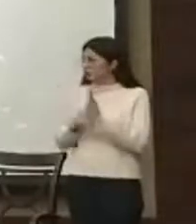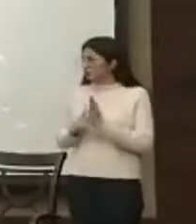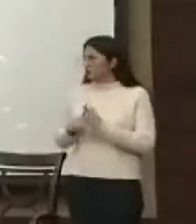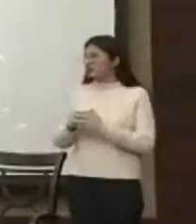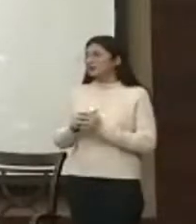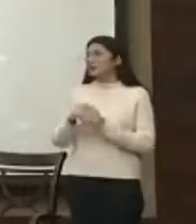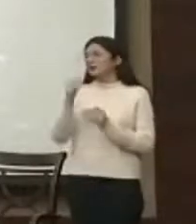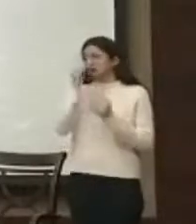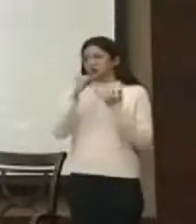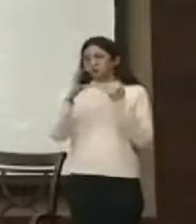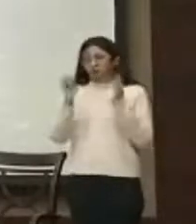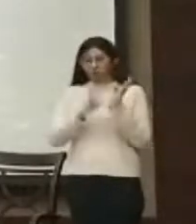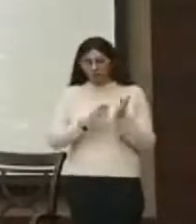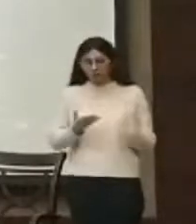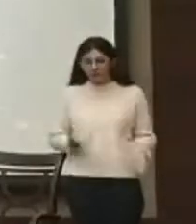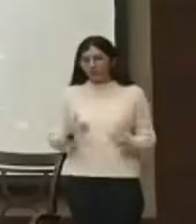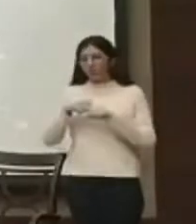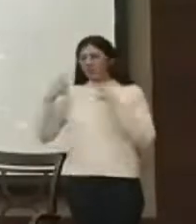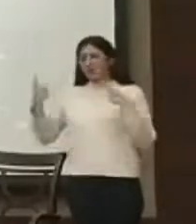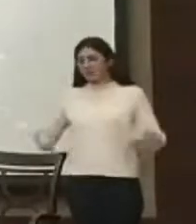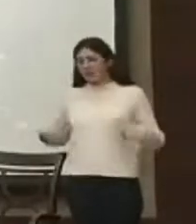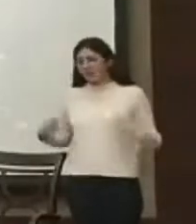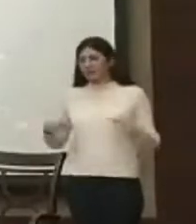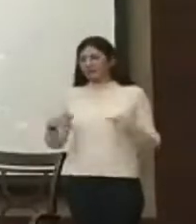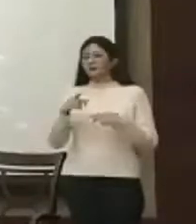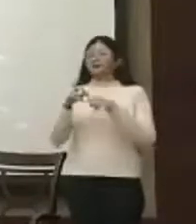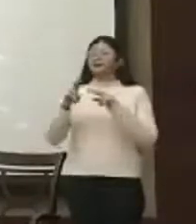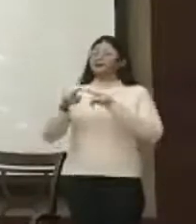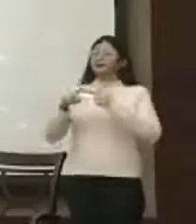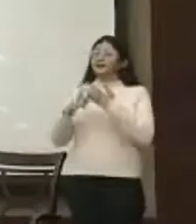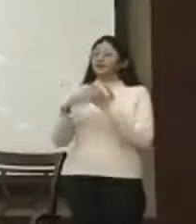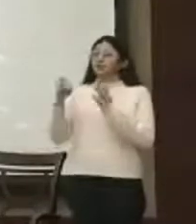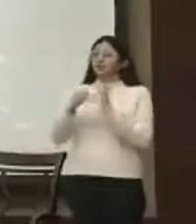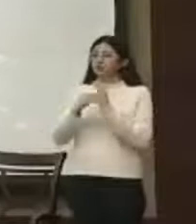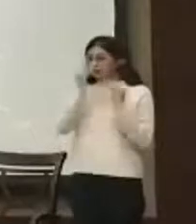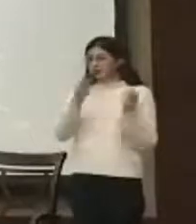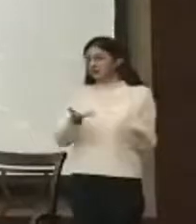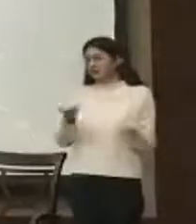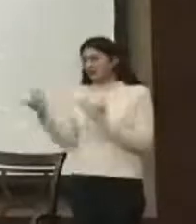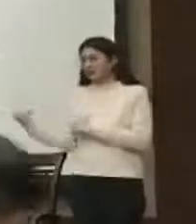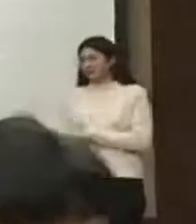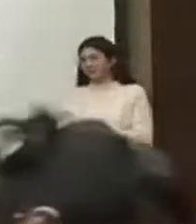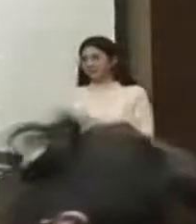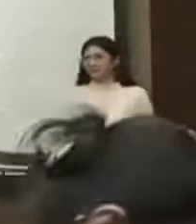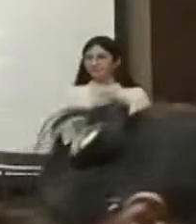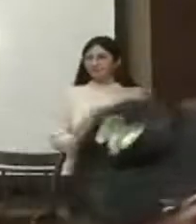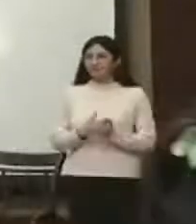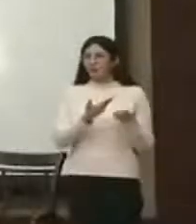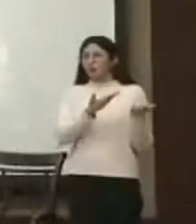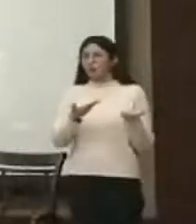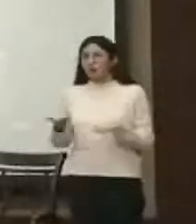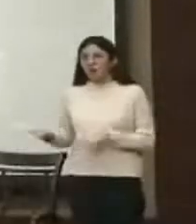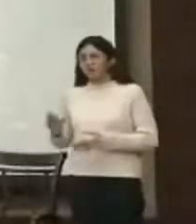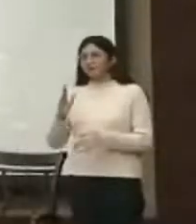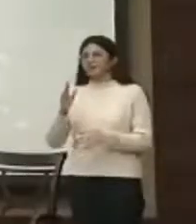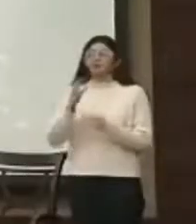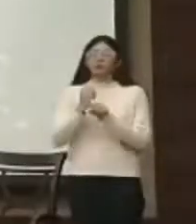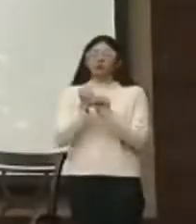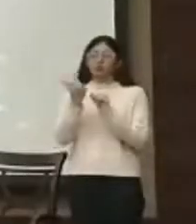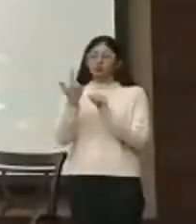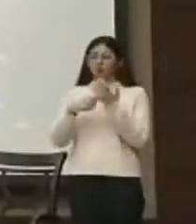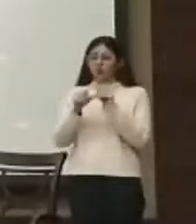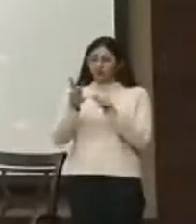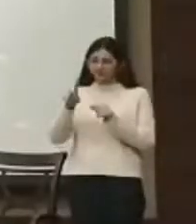Mr. Arman Ali, and Mr. V.R. Feroz to join him on stage. Warm welcome to Mr. Gaurav